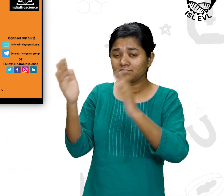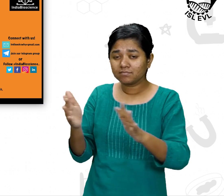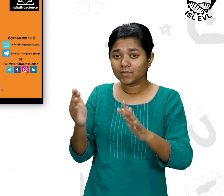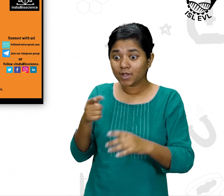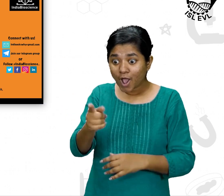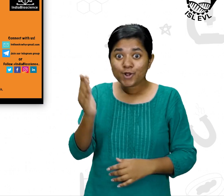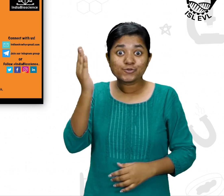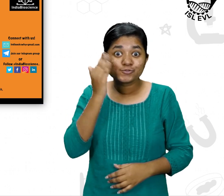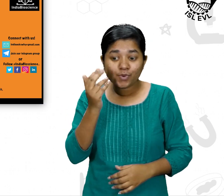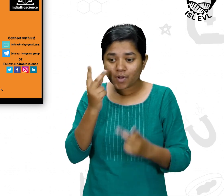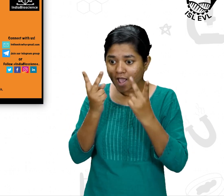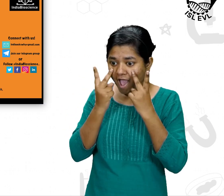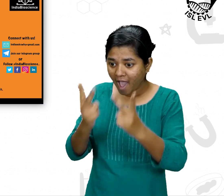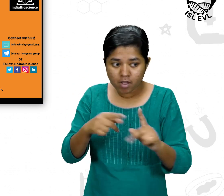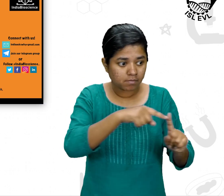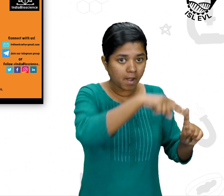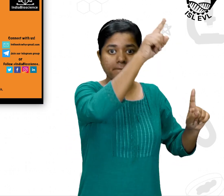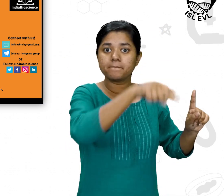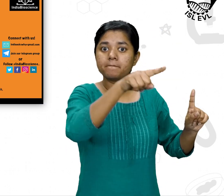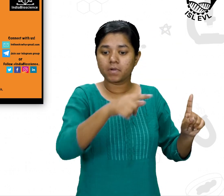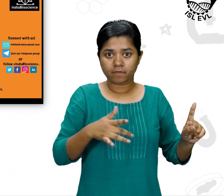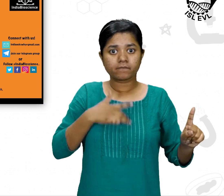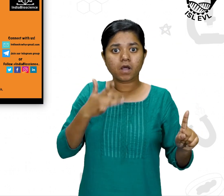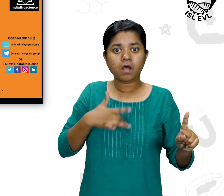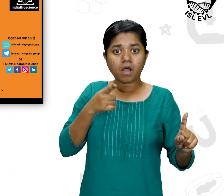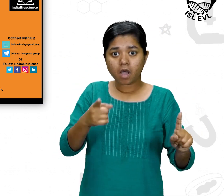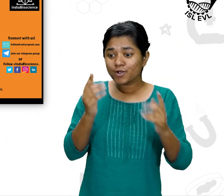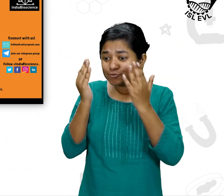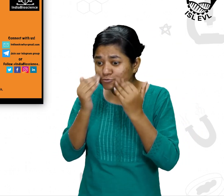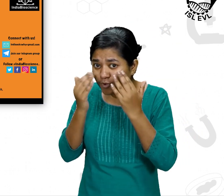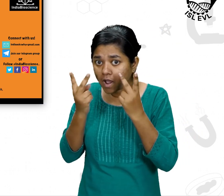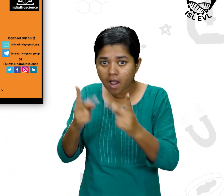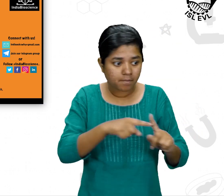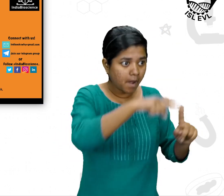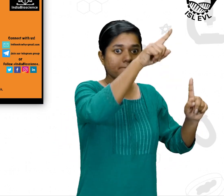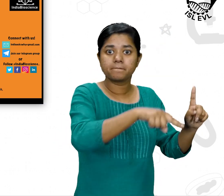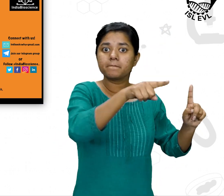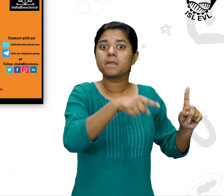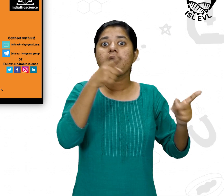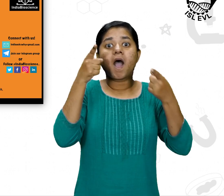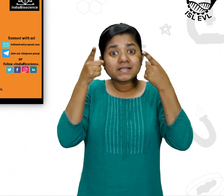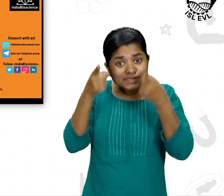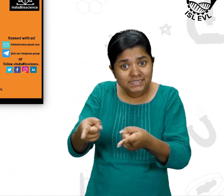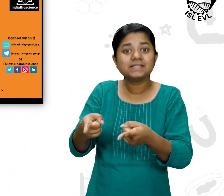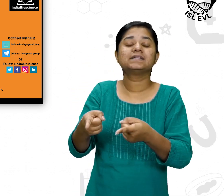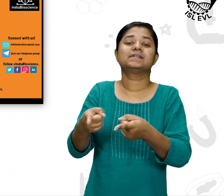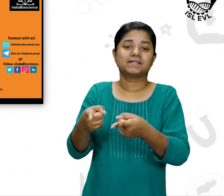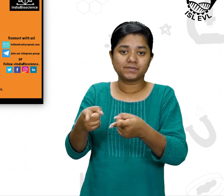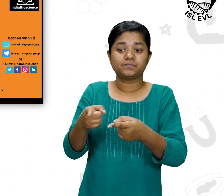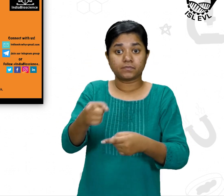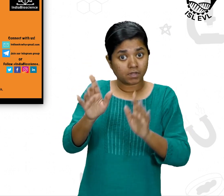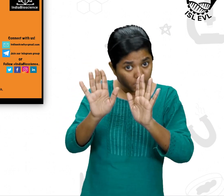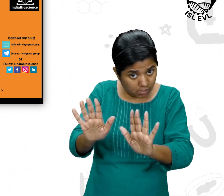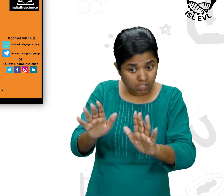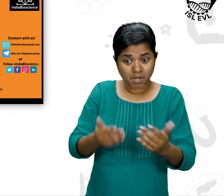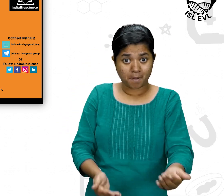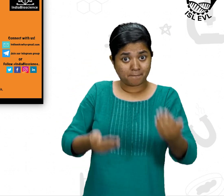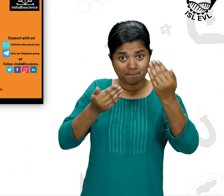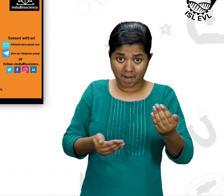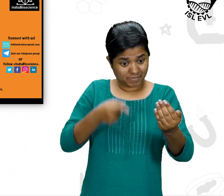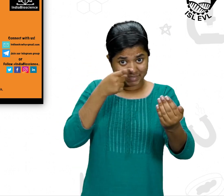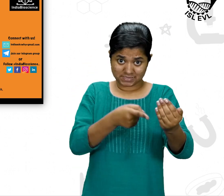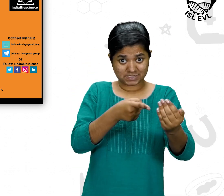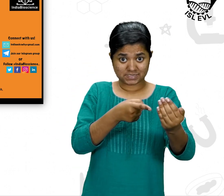be somehow advantageous for us. So researchers reason that babies seem cute to us because